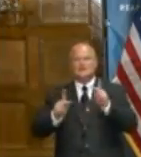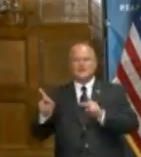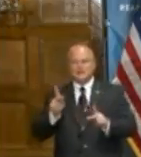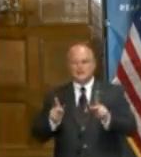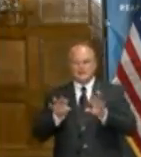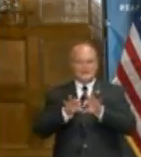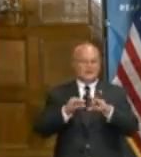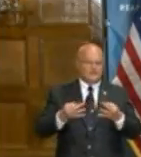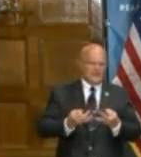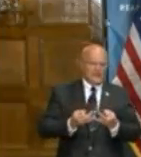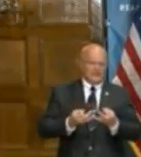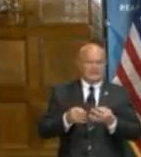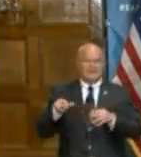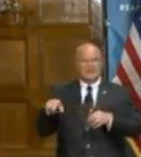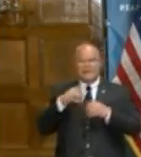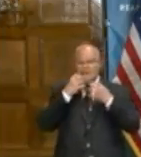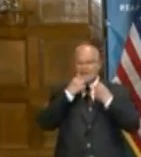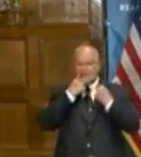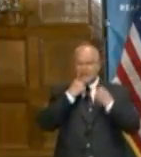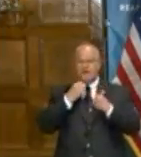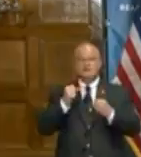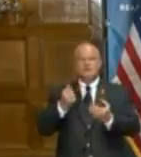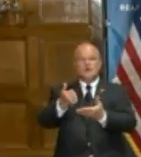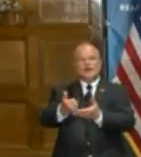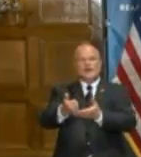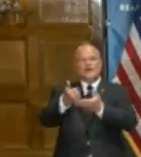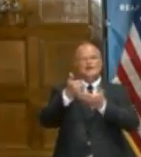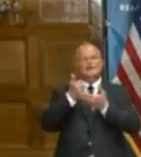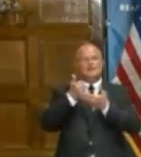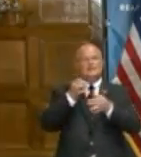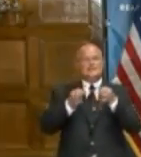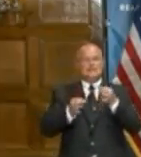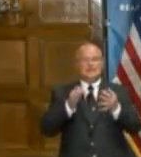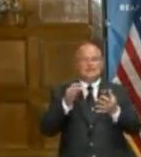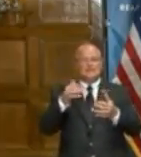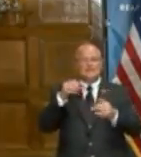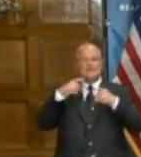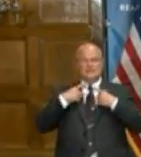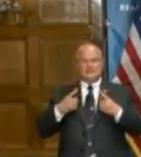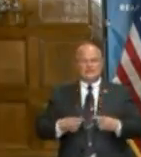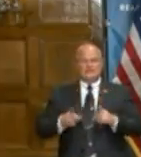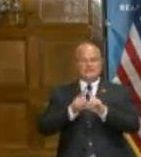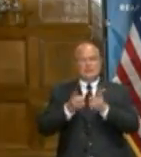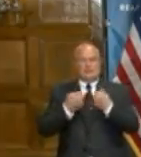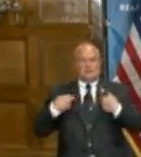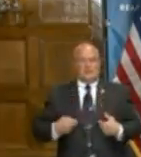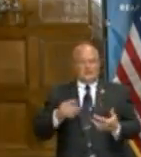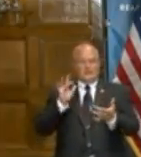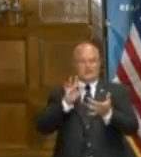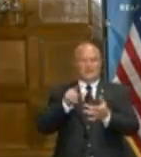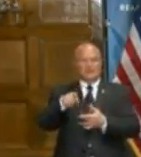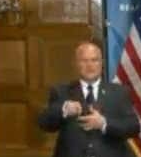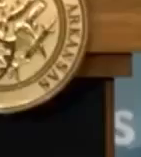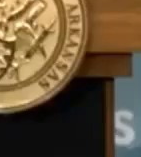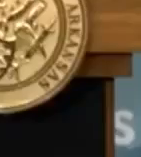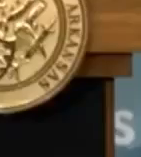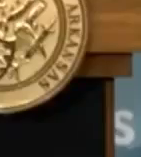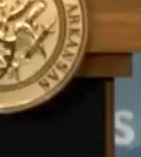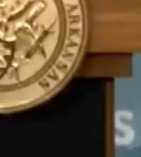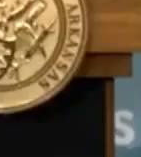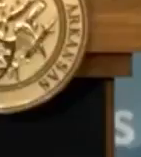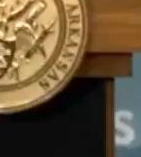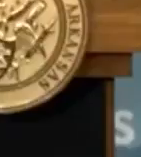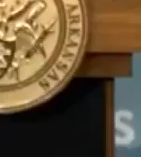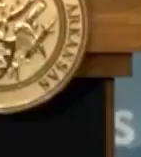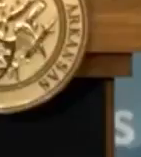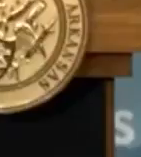family and loved ones that they care about. And so help us out if you're contacted by the Department of Health. And so